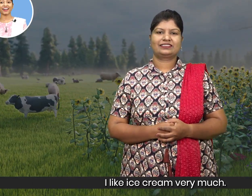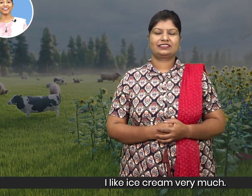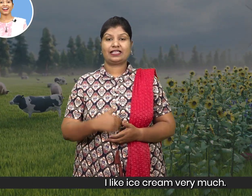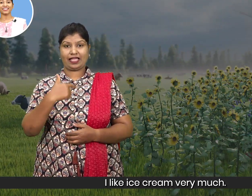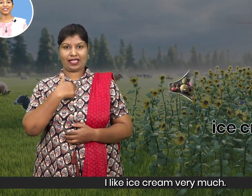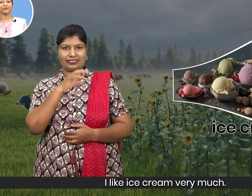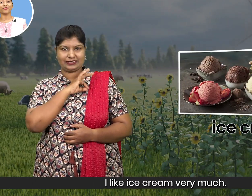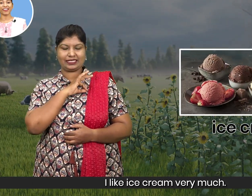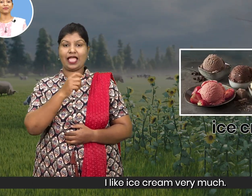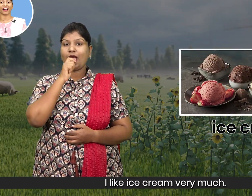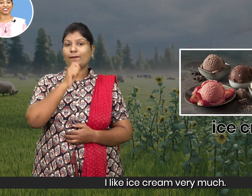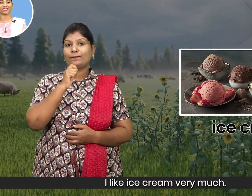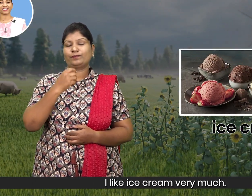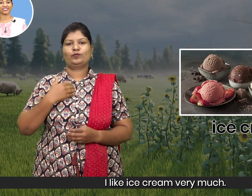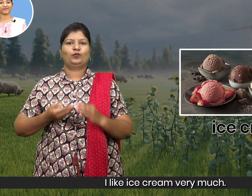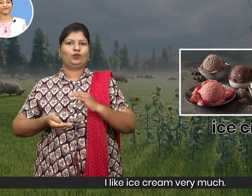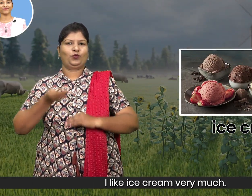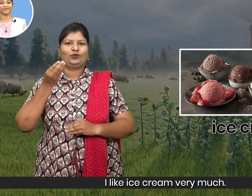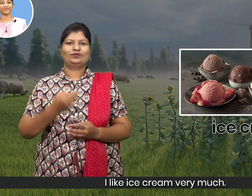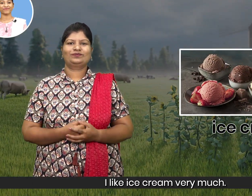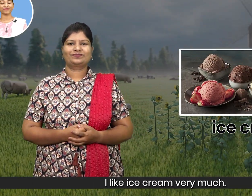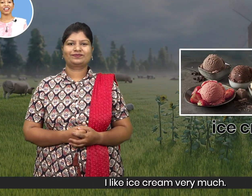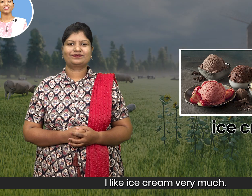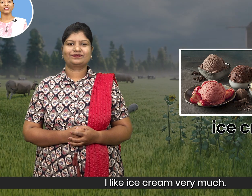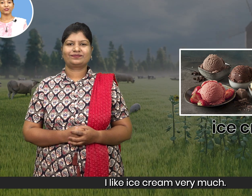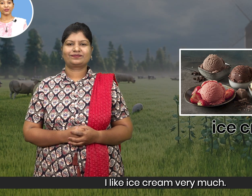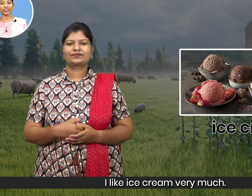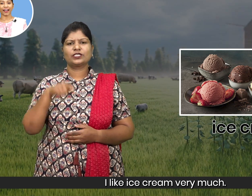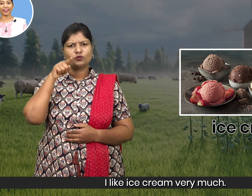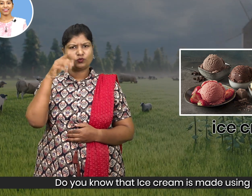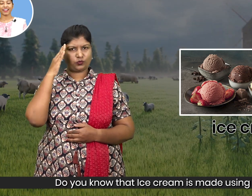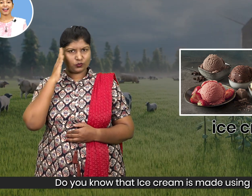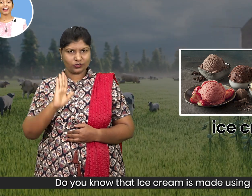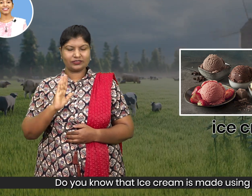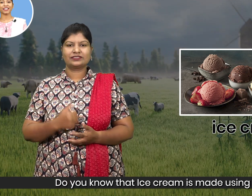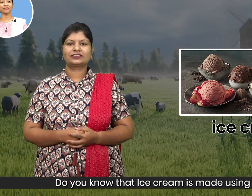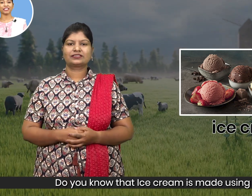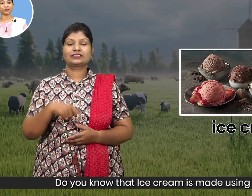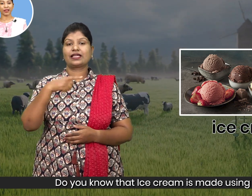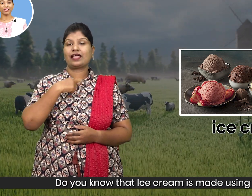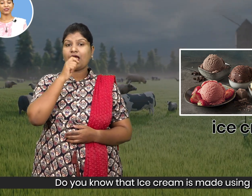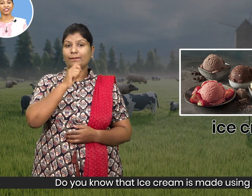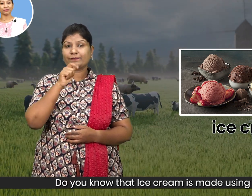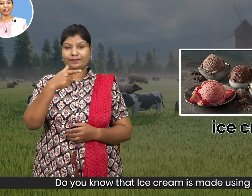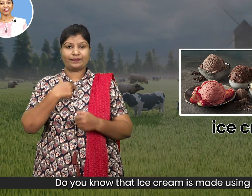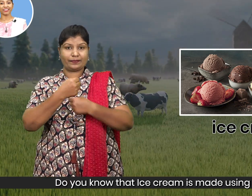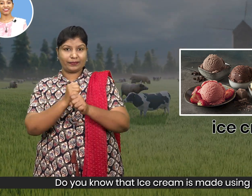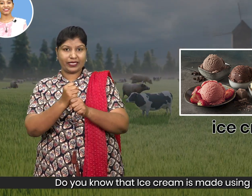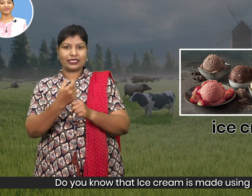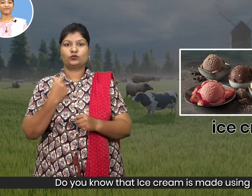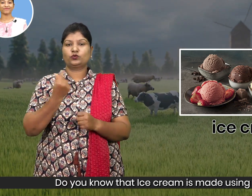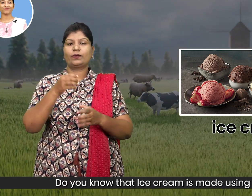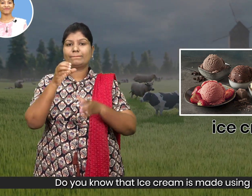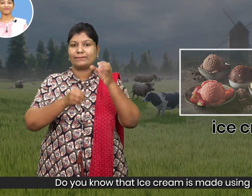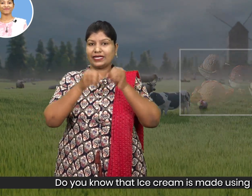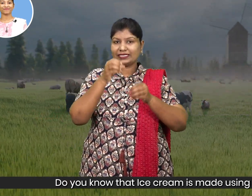I like ice cream very much. Do you know that ice cream is made using milk?